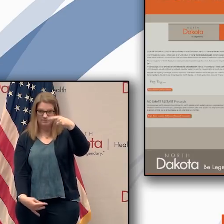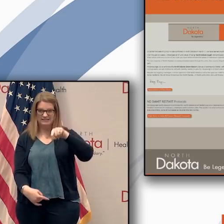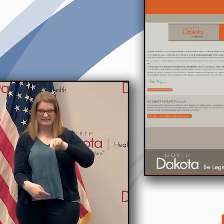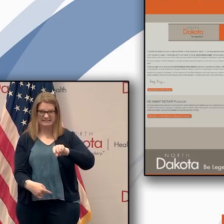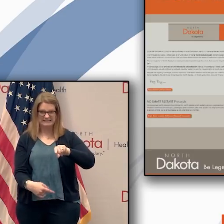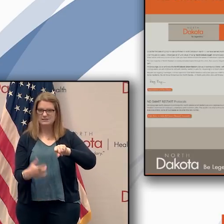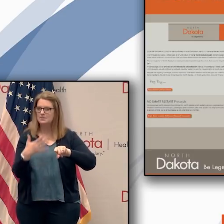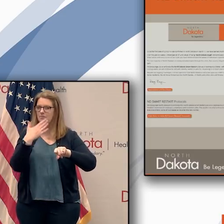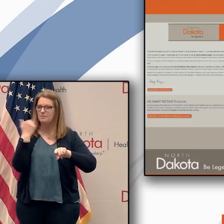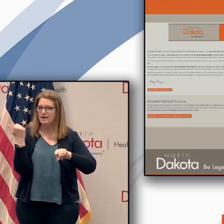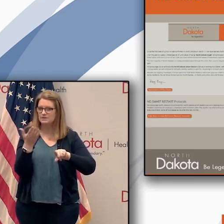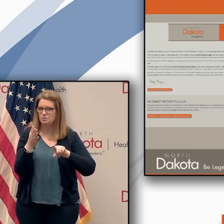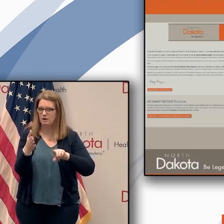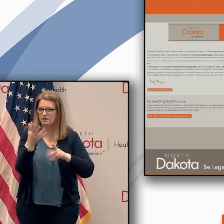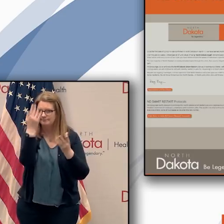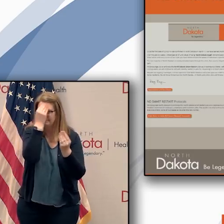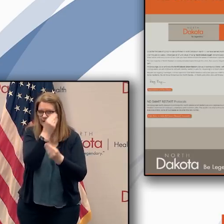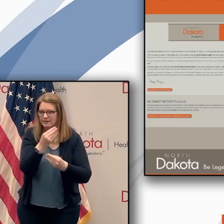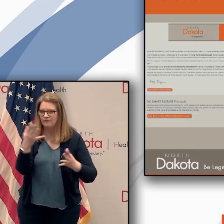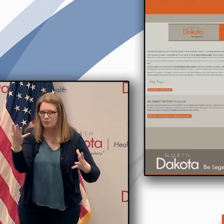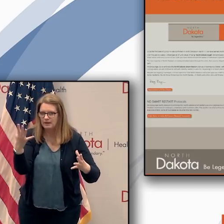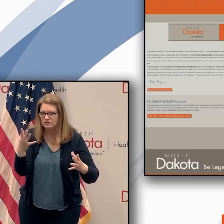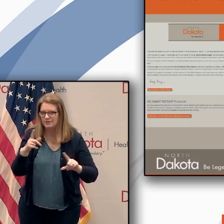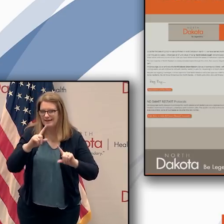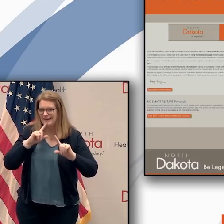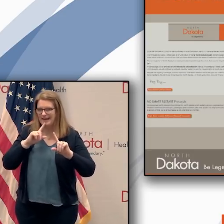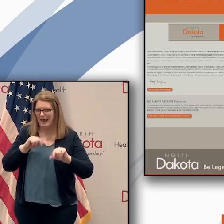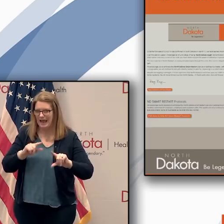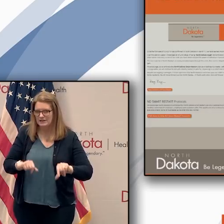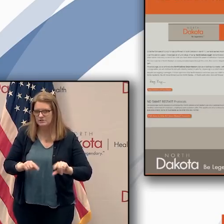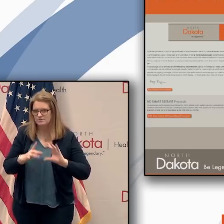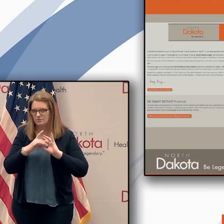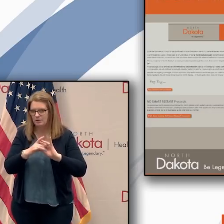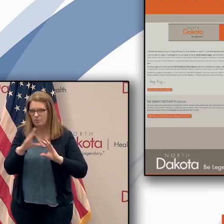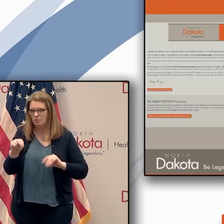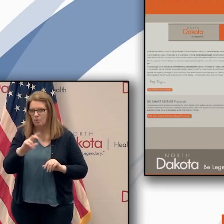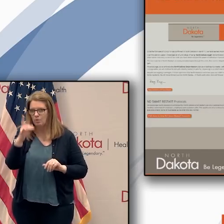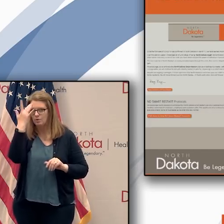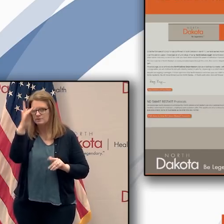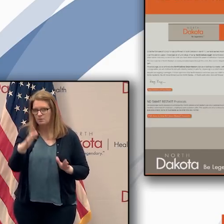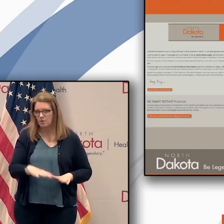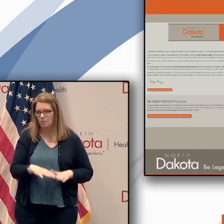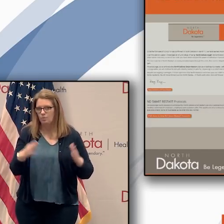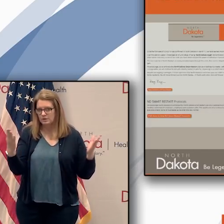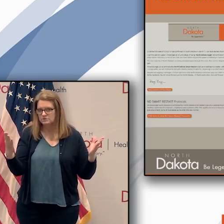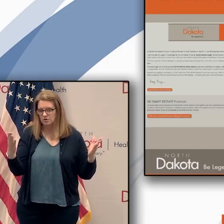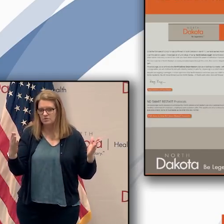information for reference and answers pertaining to North Dakota Smart Restart.